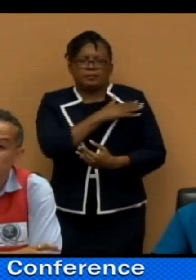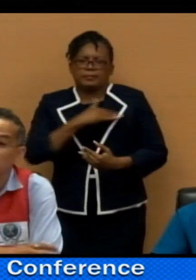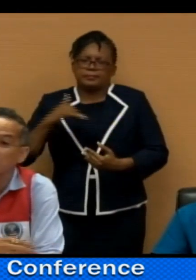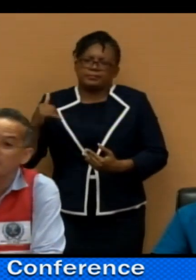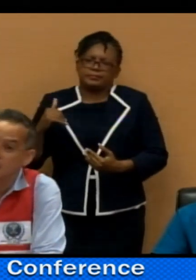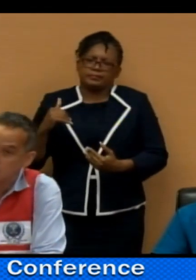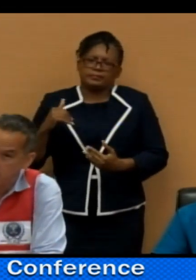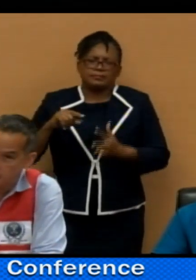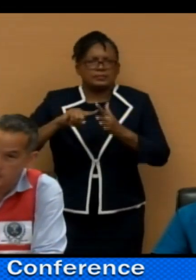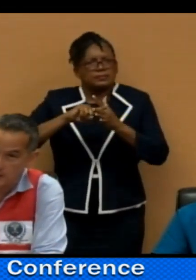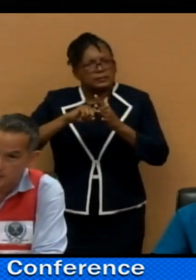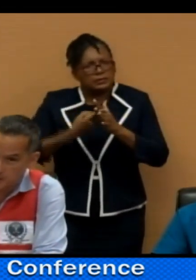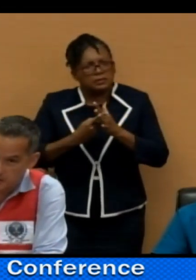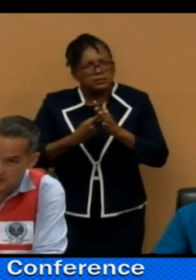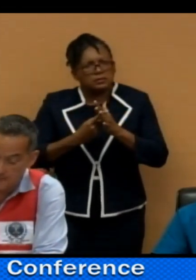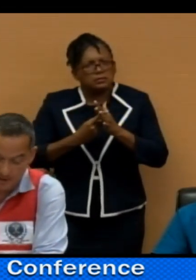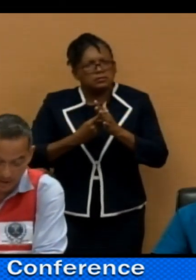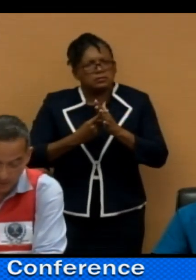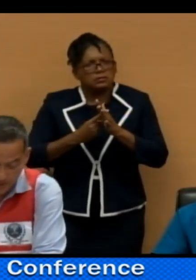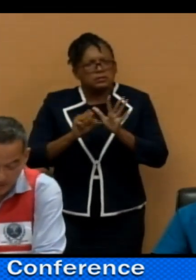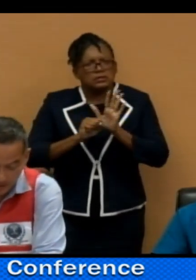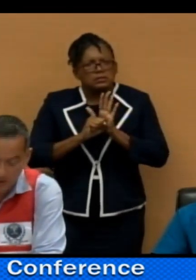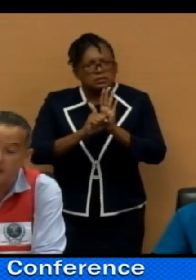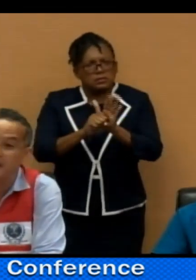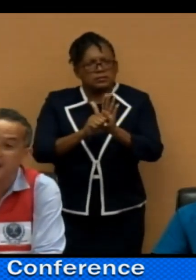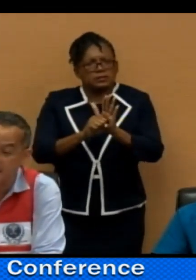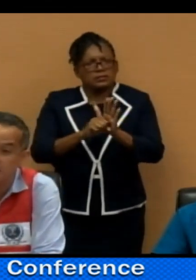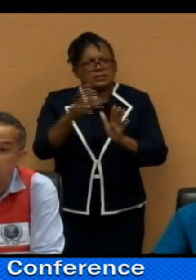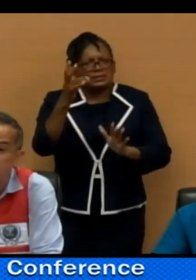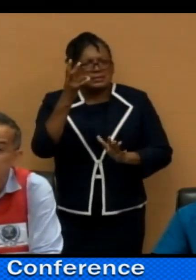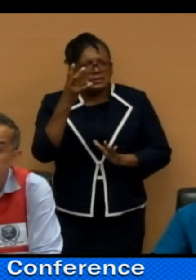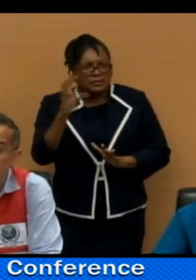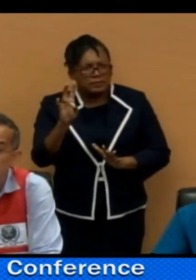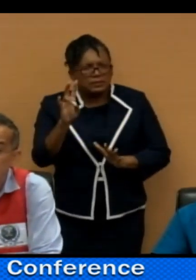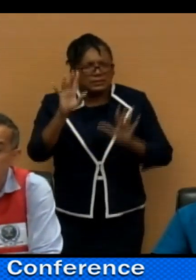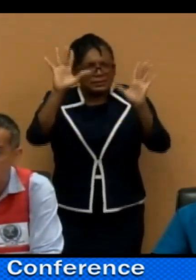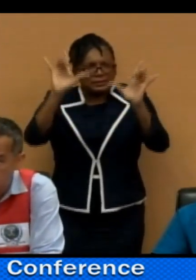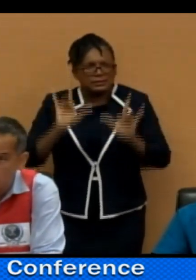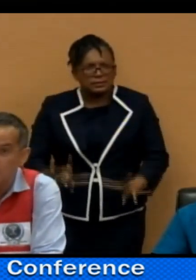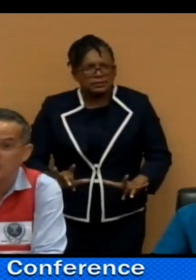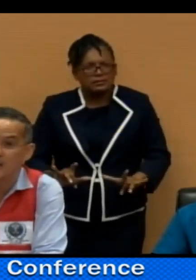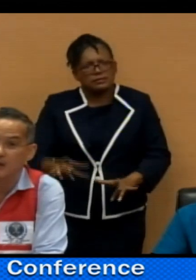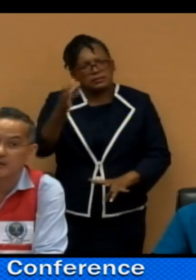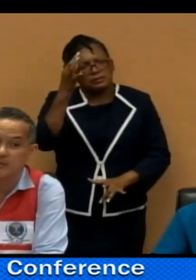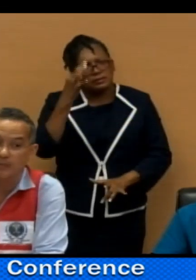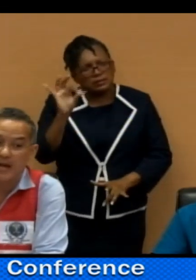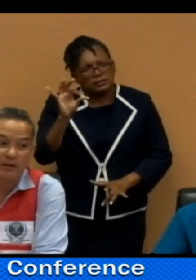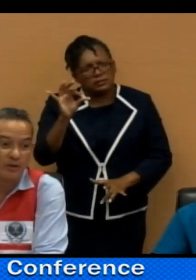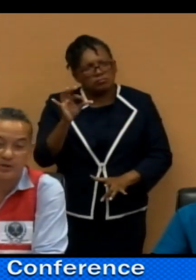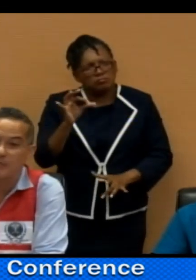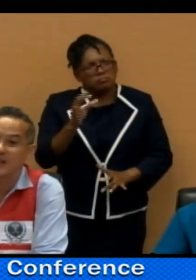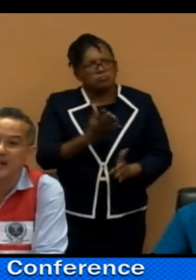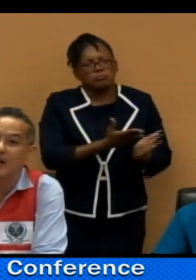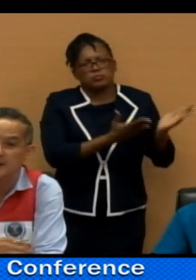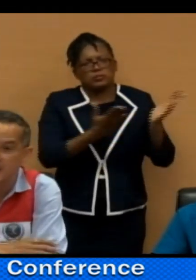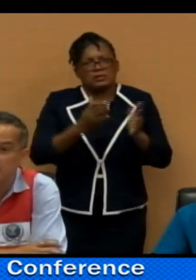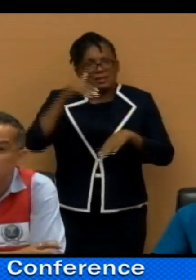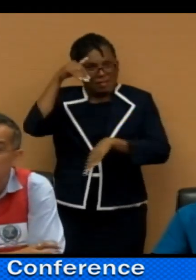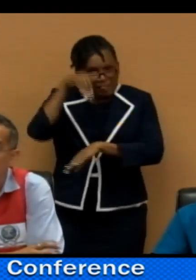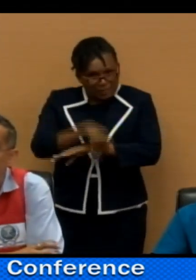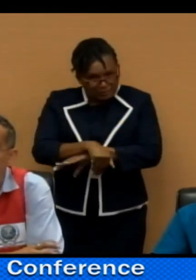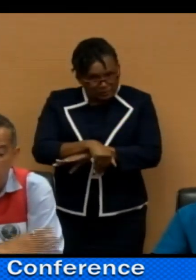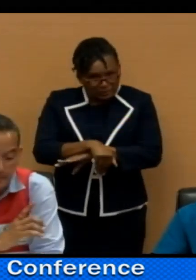also started displaying those symptoms on the 17th, was tested on the 19th. We got the test results back close to midnight last